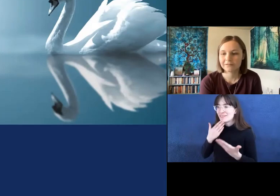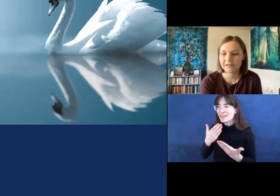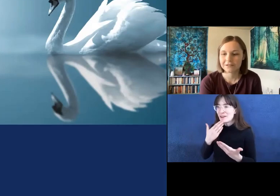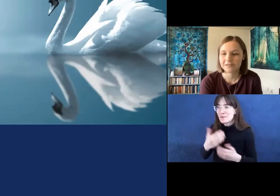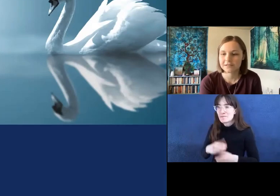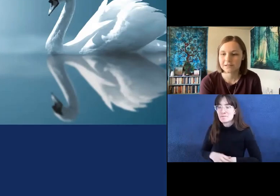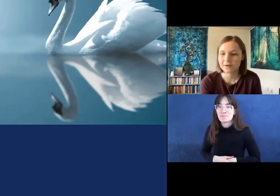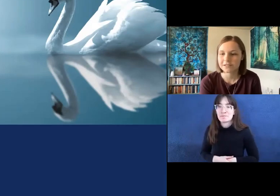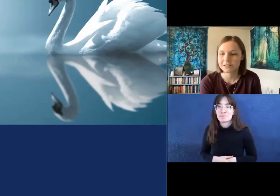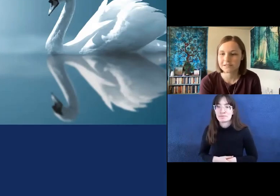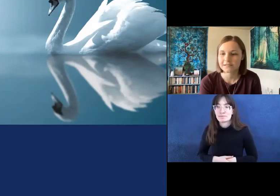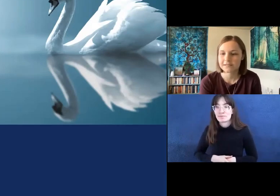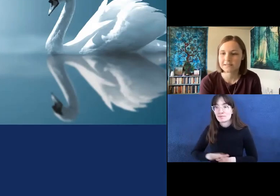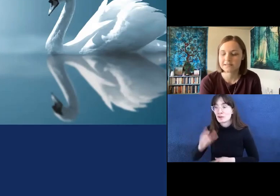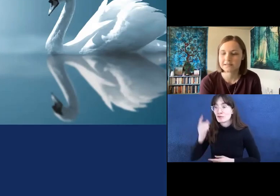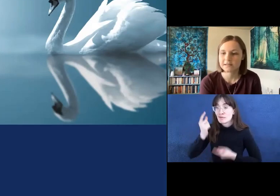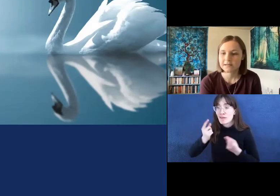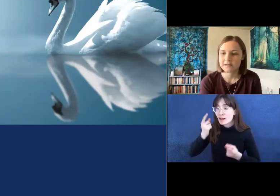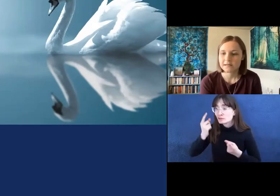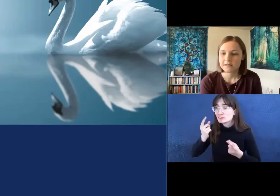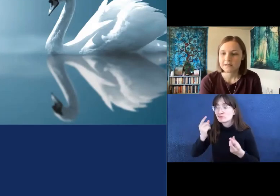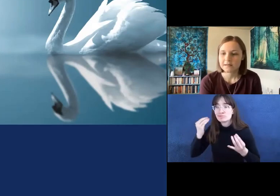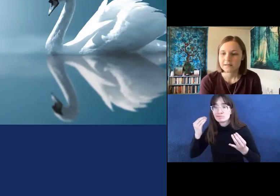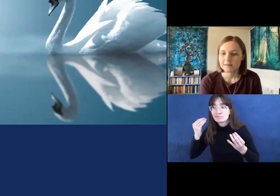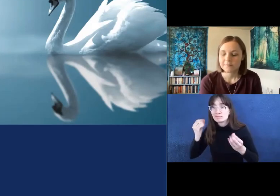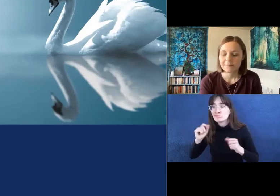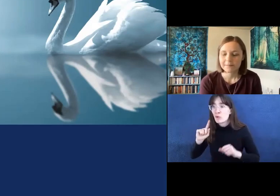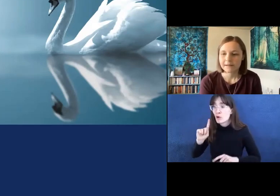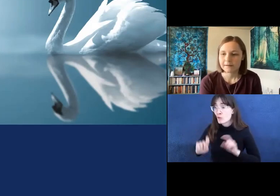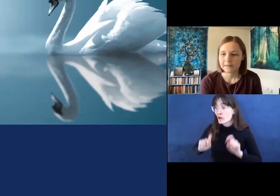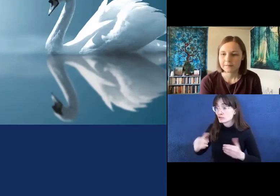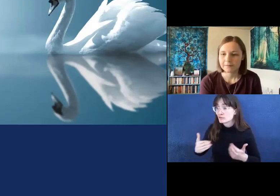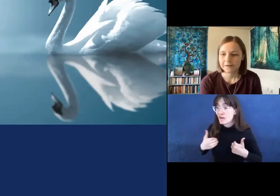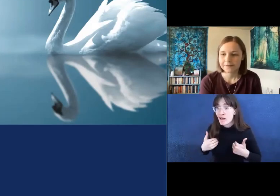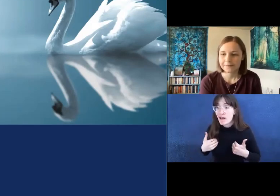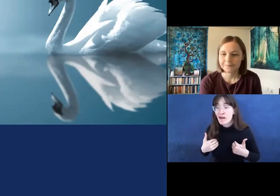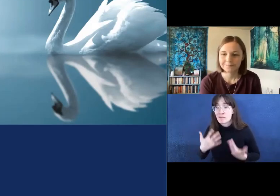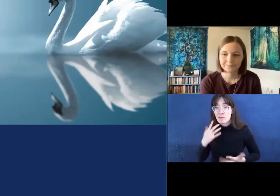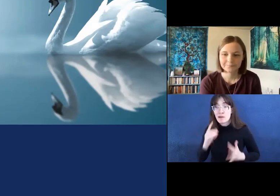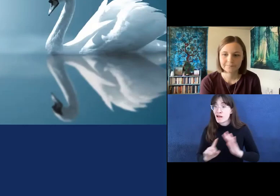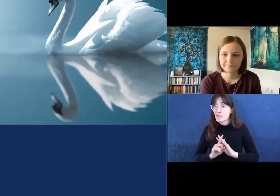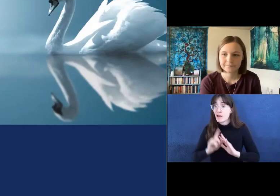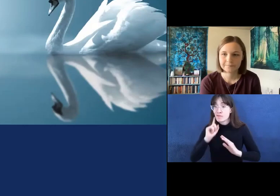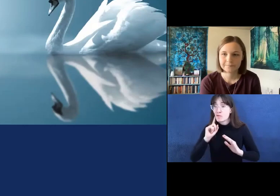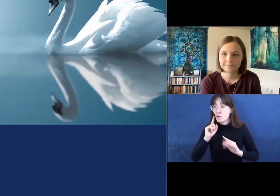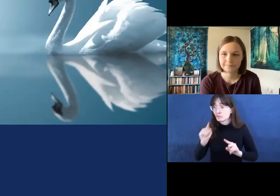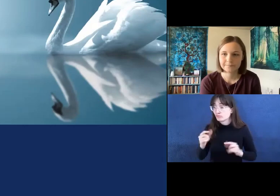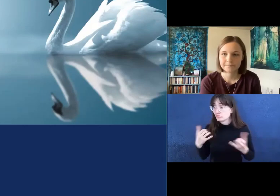Any reflections or questions that might be coming up for you?